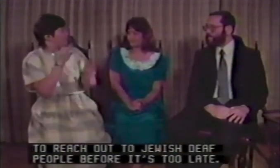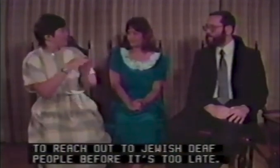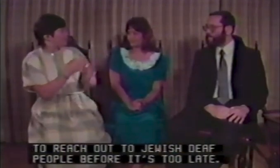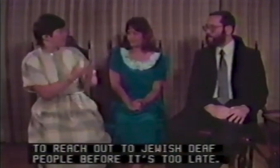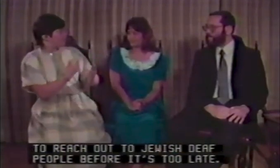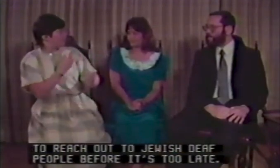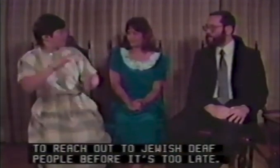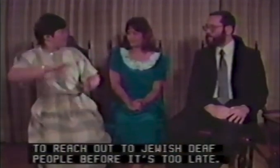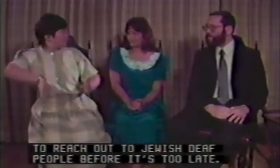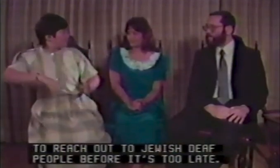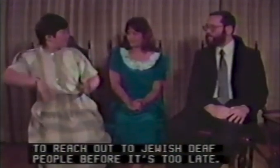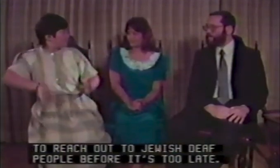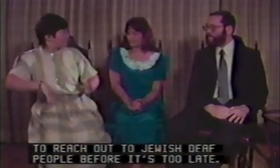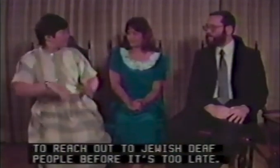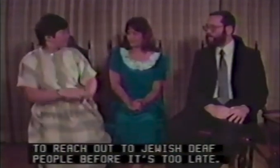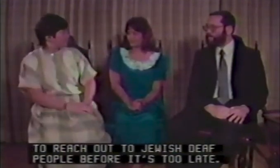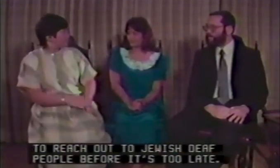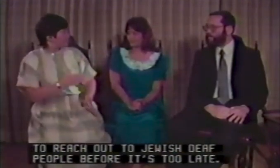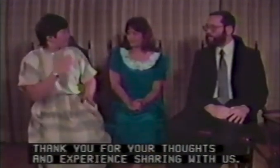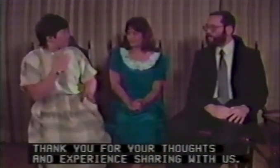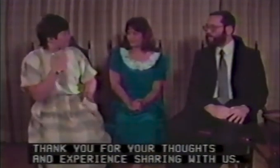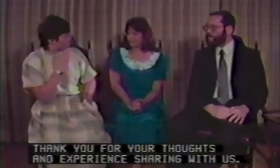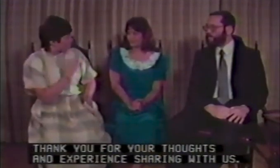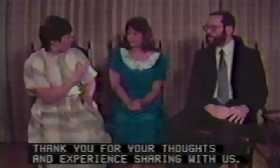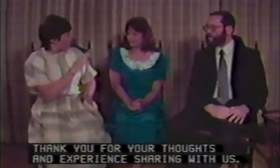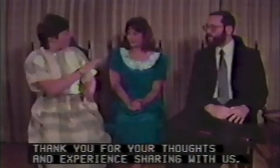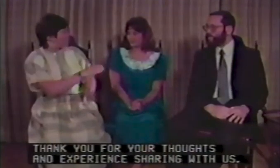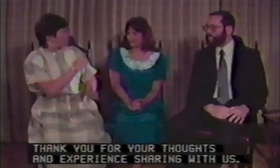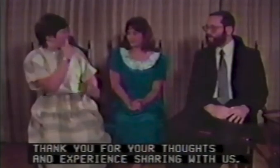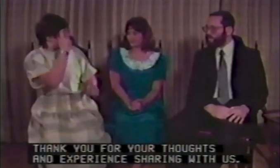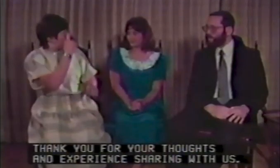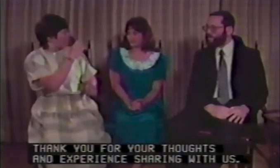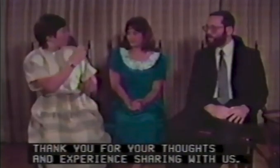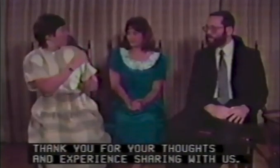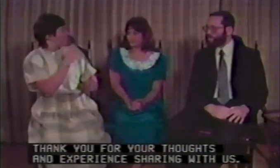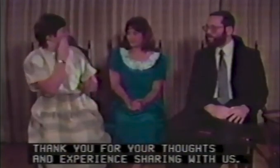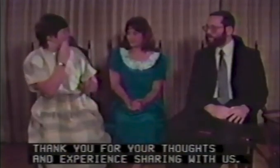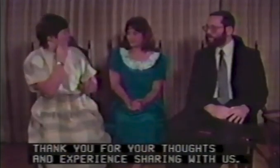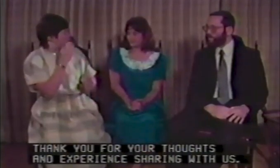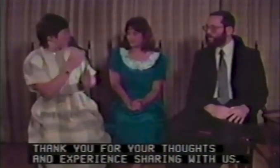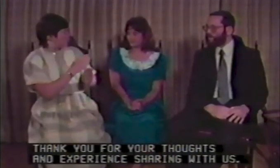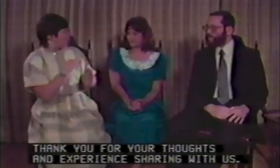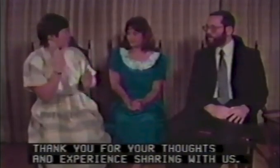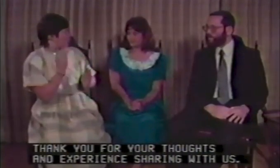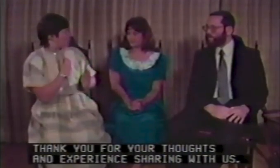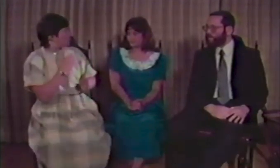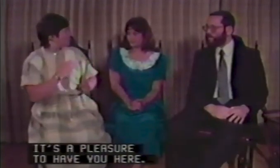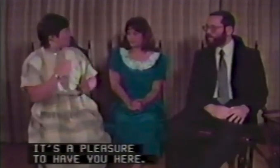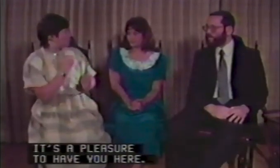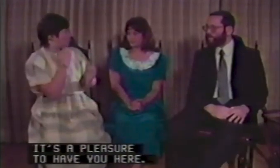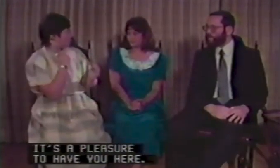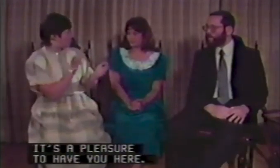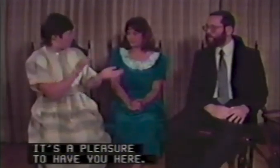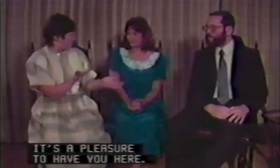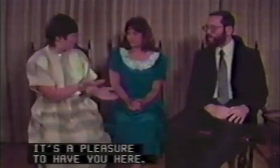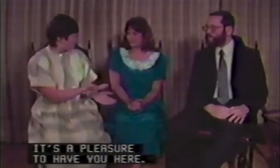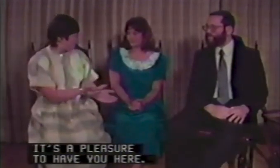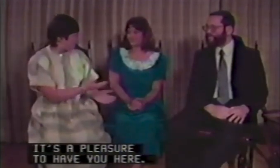your thought and your experience shared with us. It's a pleasure to have you here. Thank you. If you want more information about the